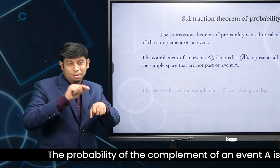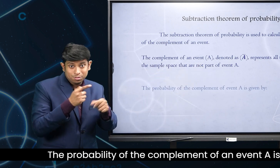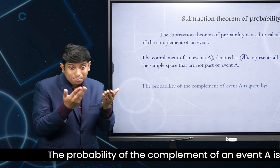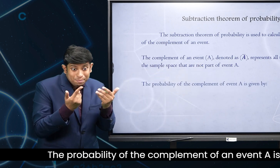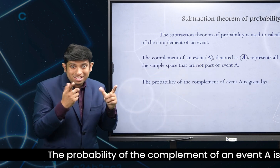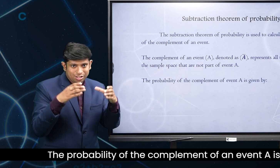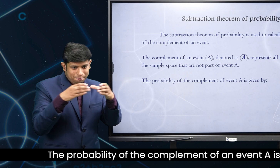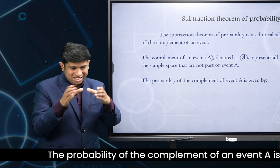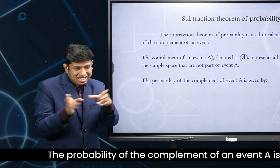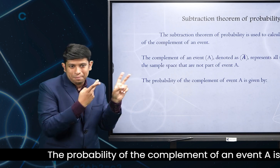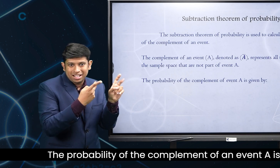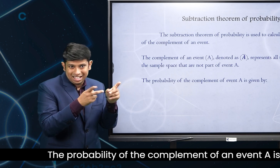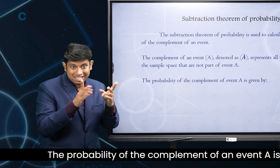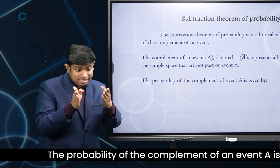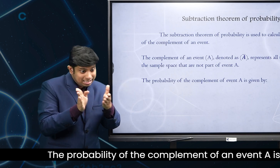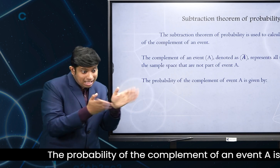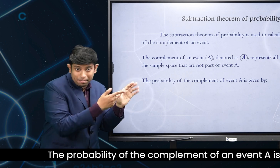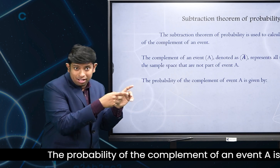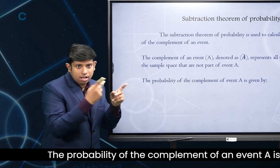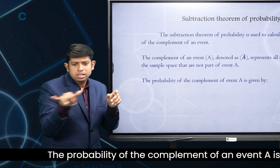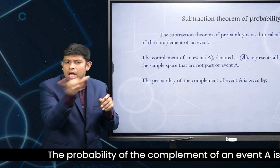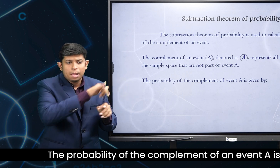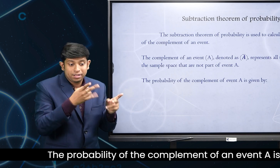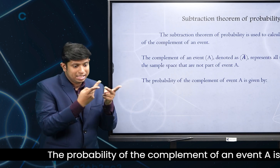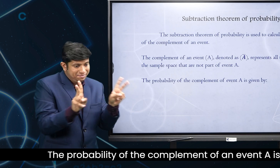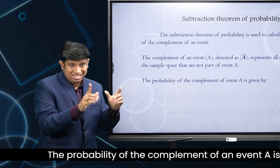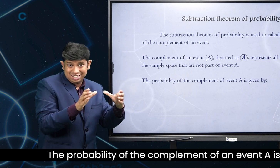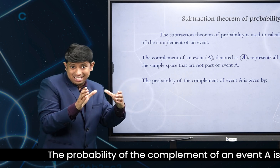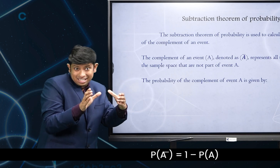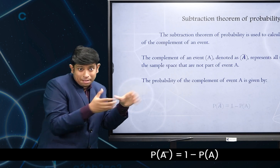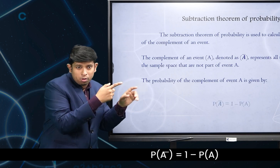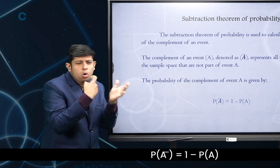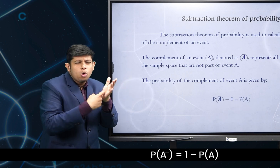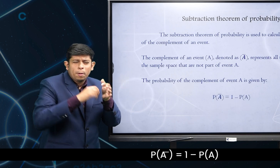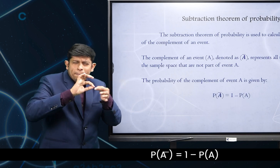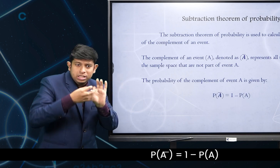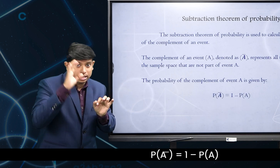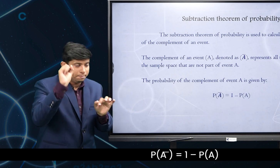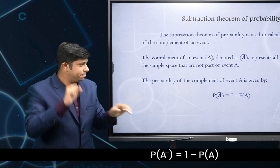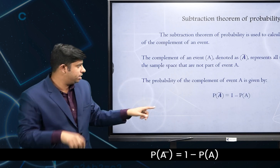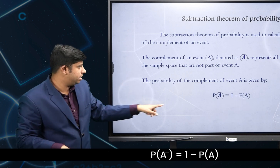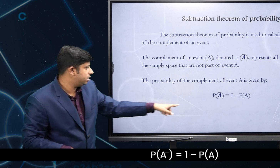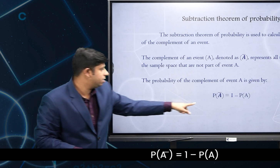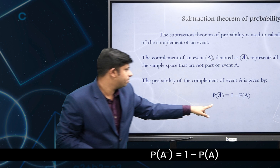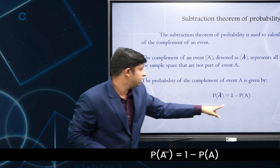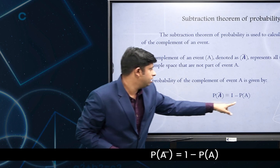The probability of the complement of an event A is given by P of A dash is equal to 1 minus P of